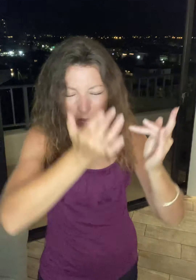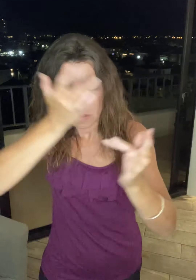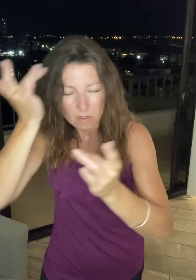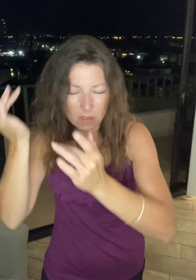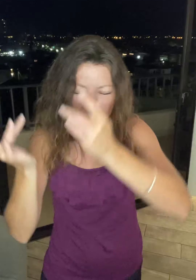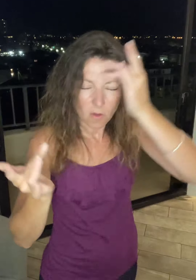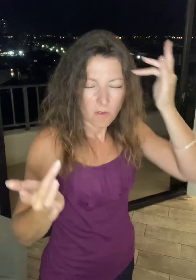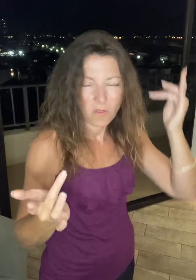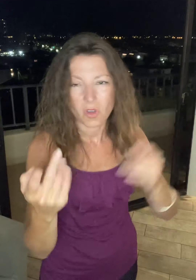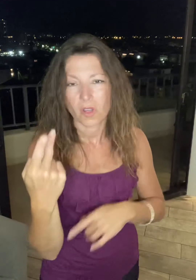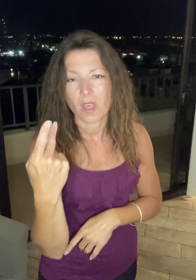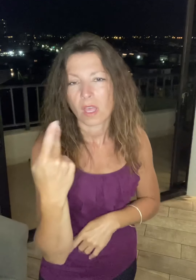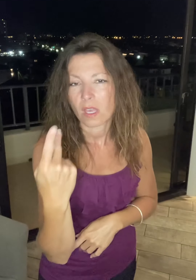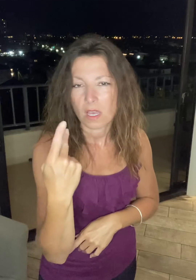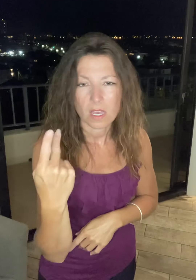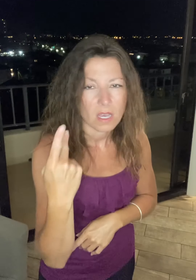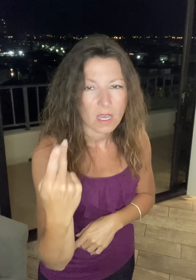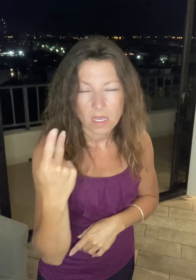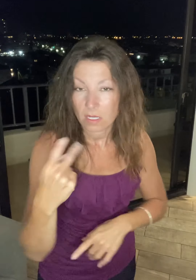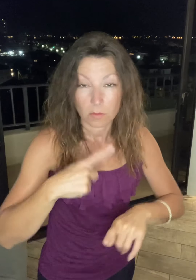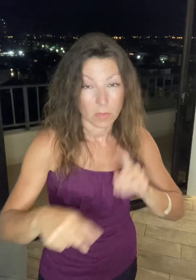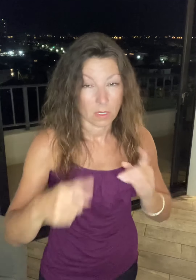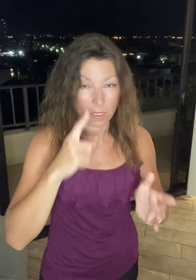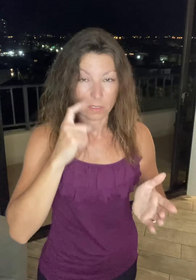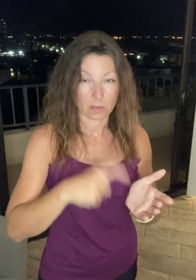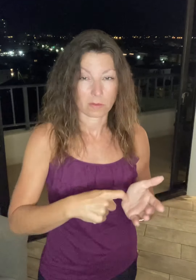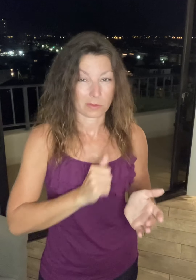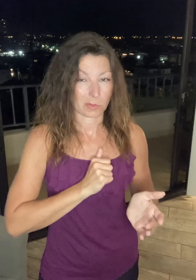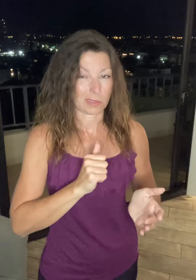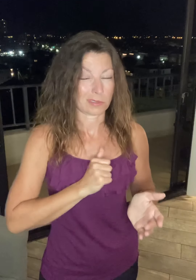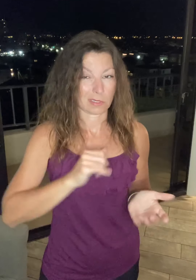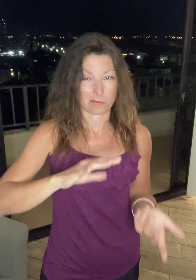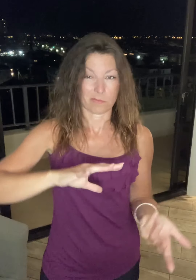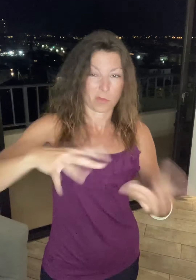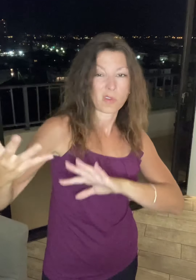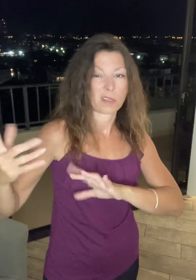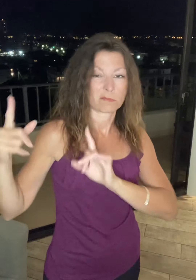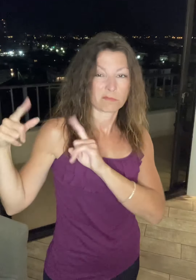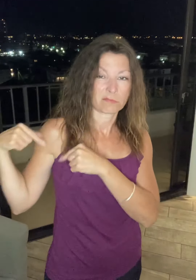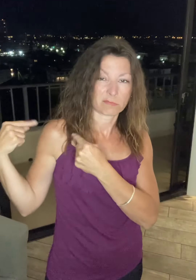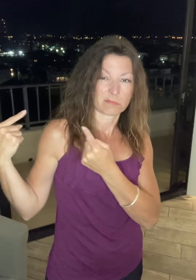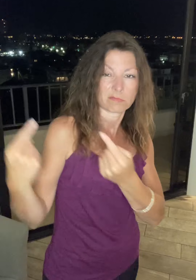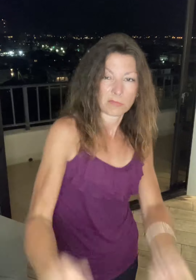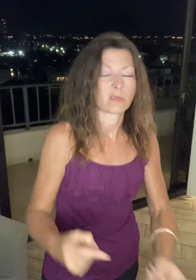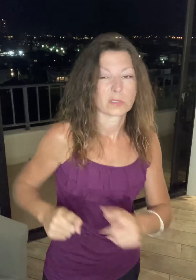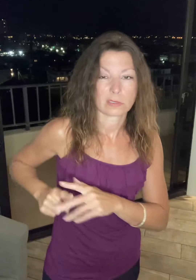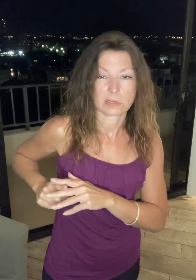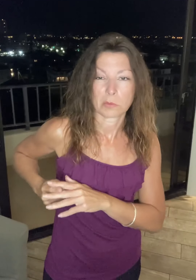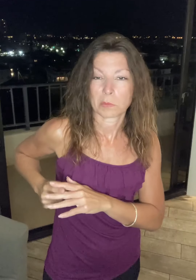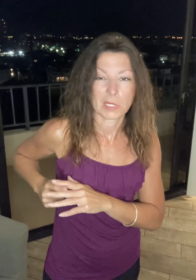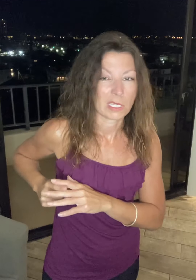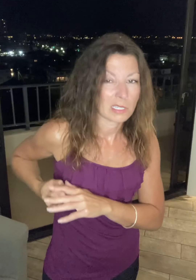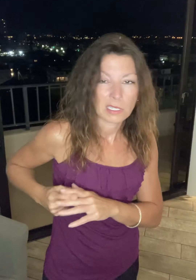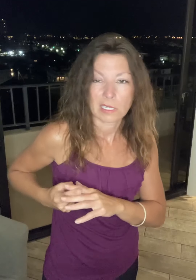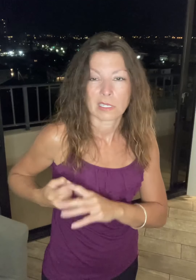me. I think I was wrecked all along. Oh, yeah, I'm a